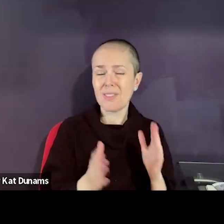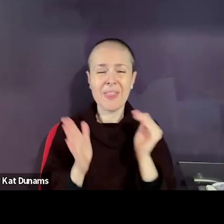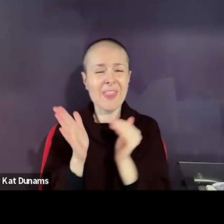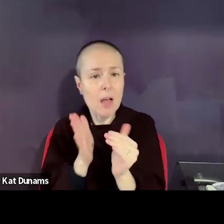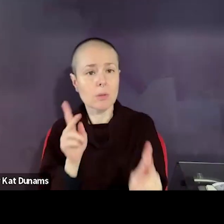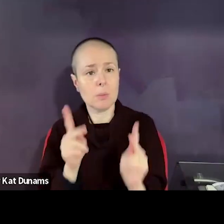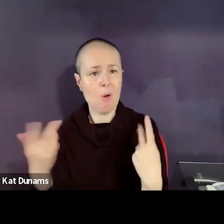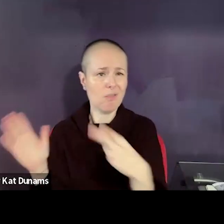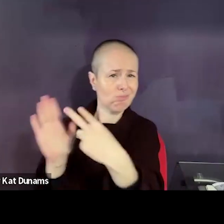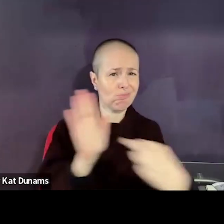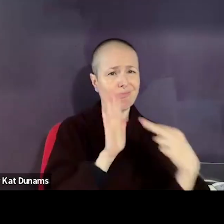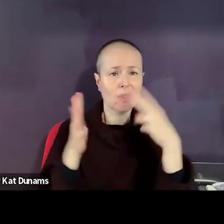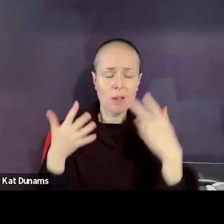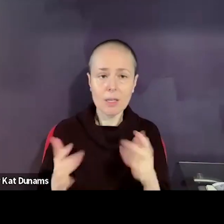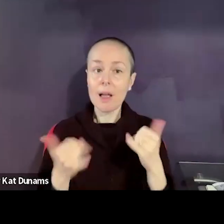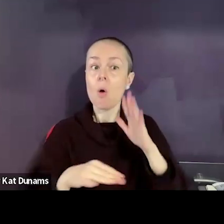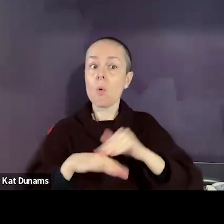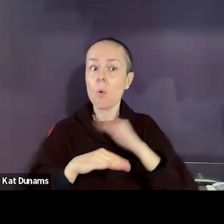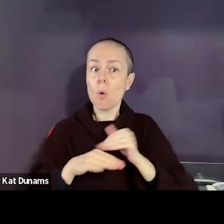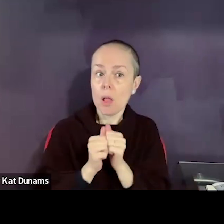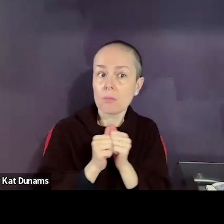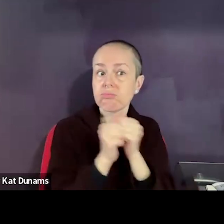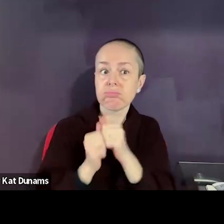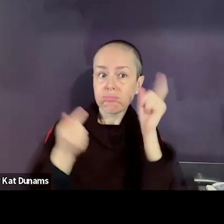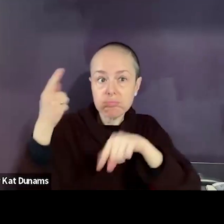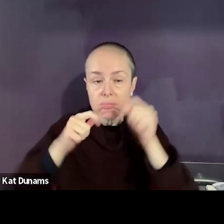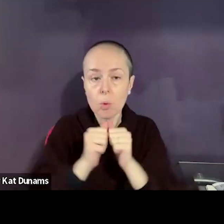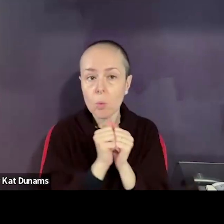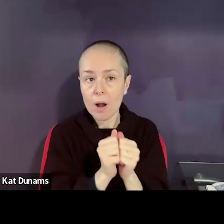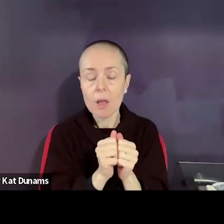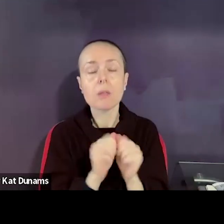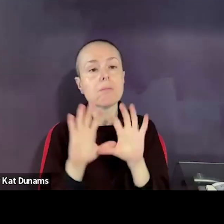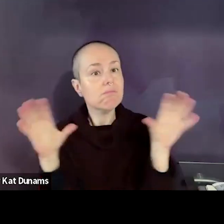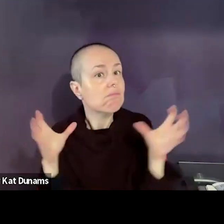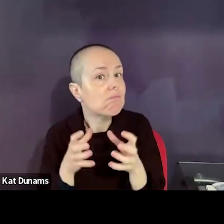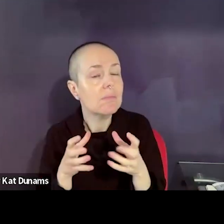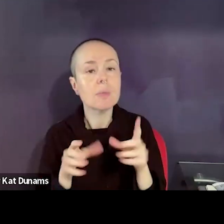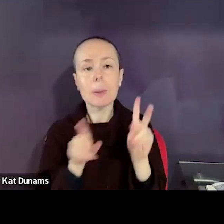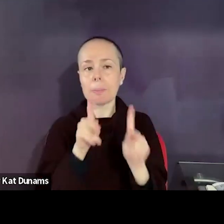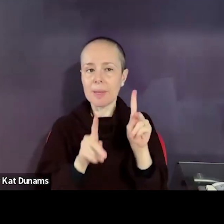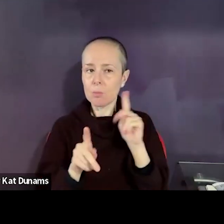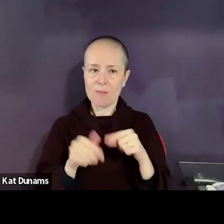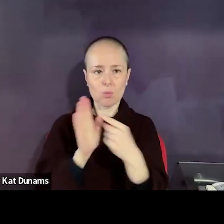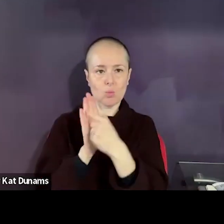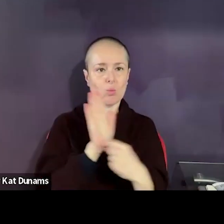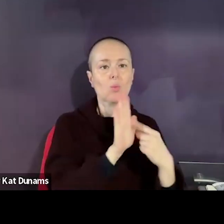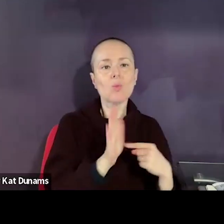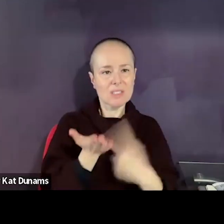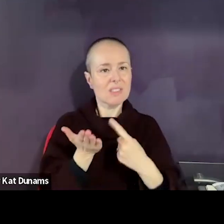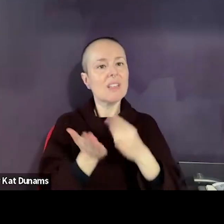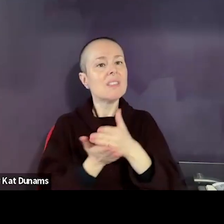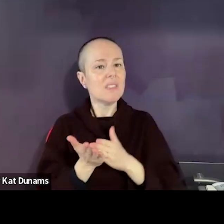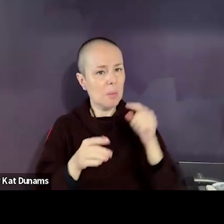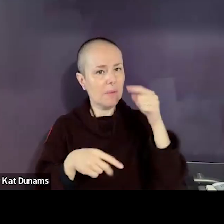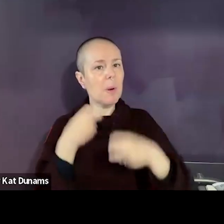and their calls for collectivity and for us to gather as people to answer some of these issues